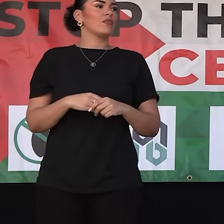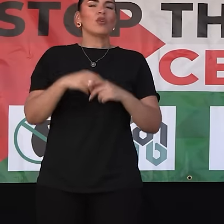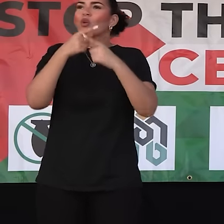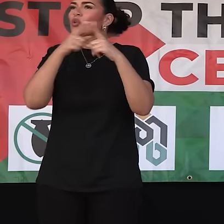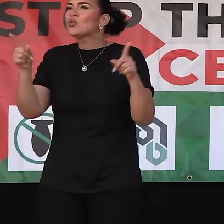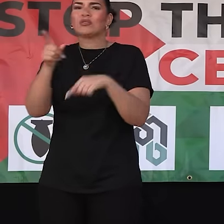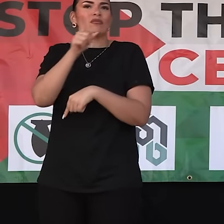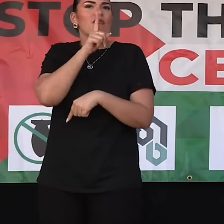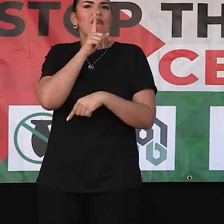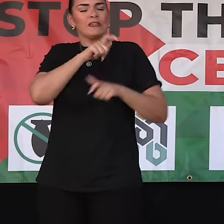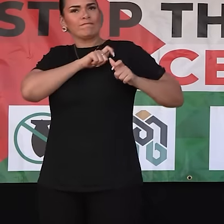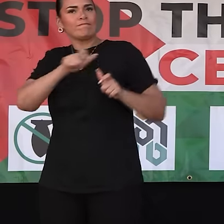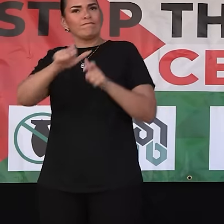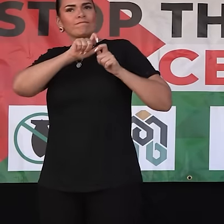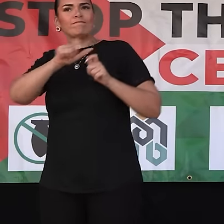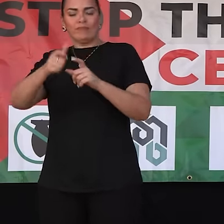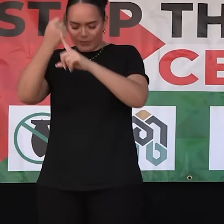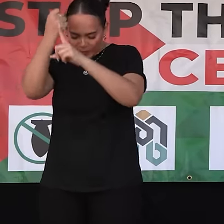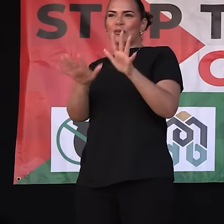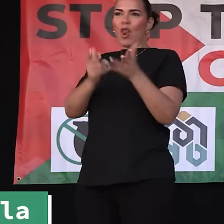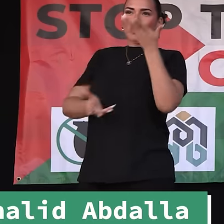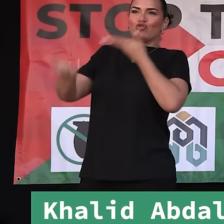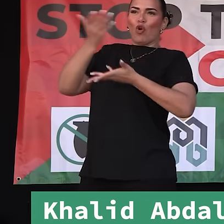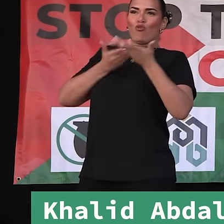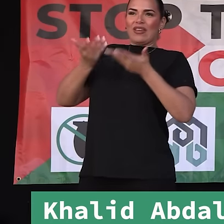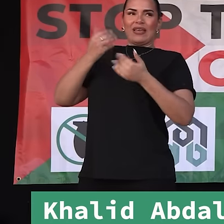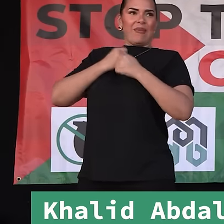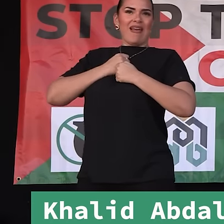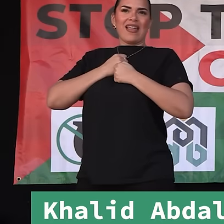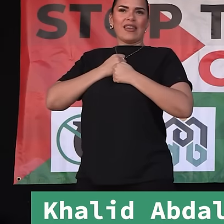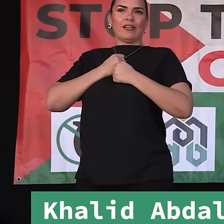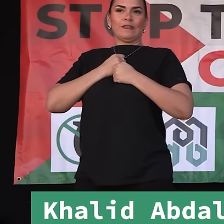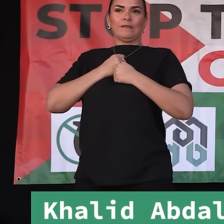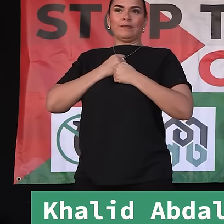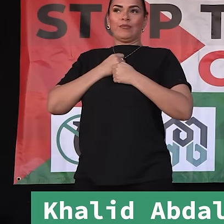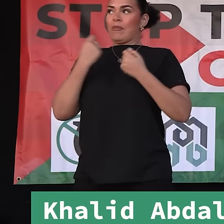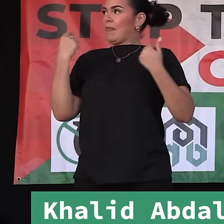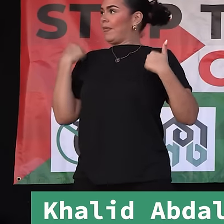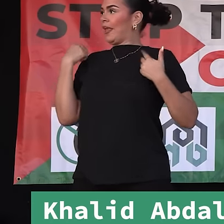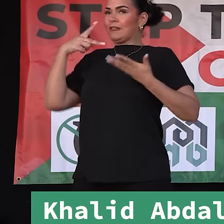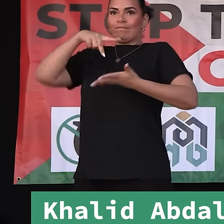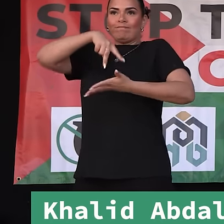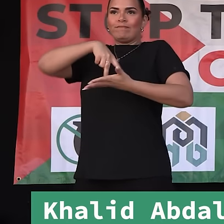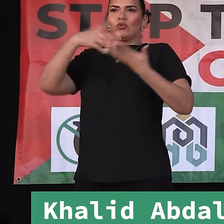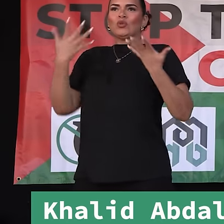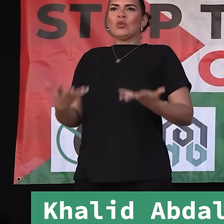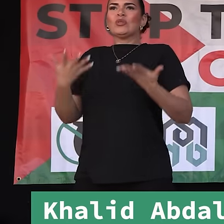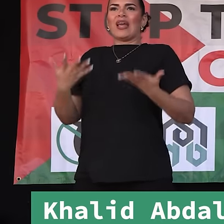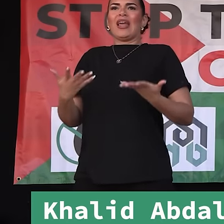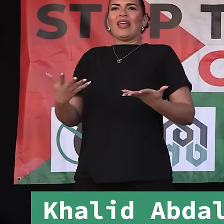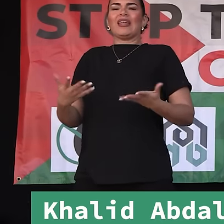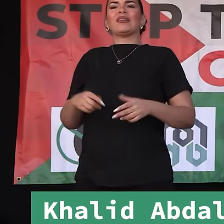silenced, keep fighting. They deserve justice. I stand in front of you now as an